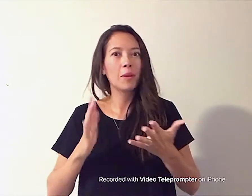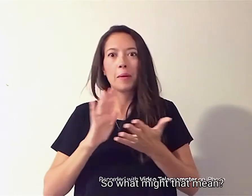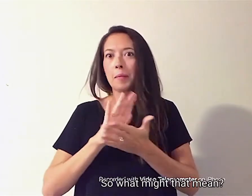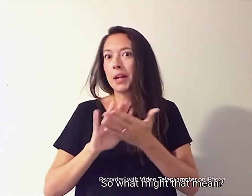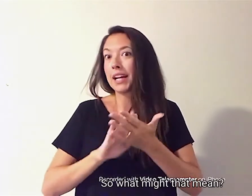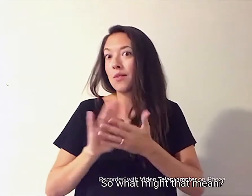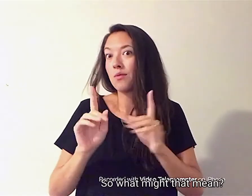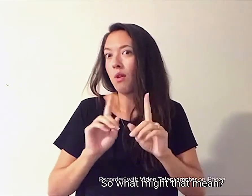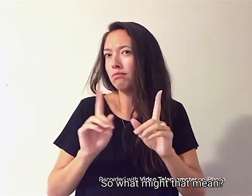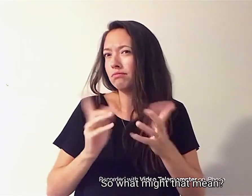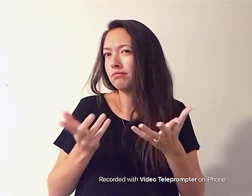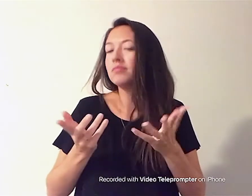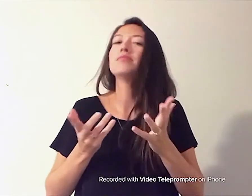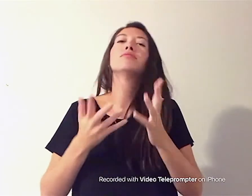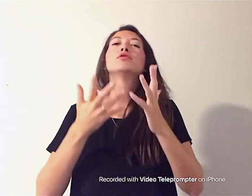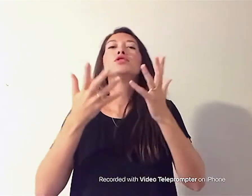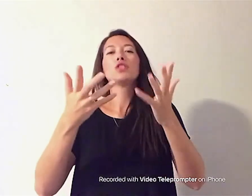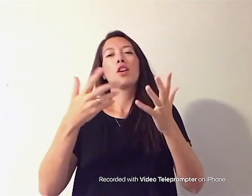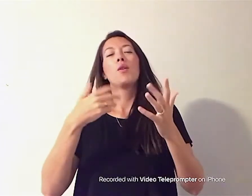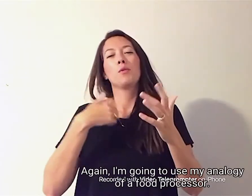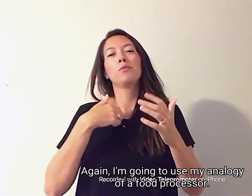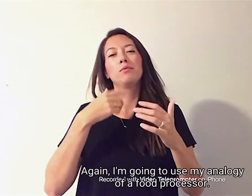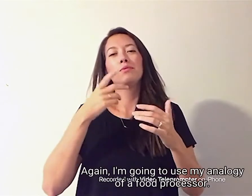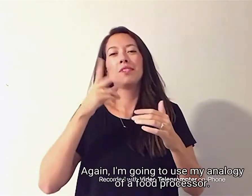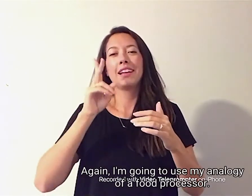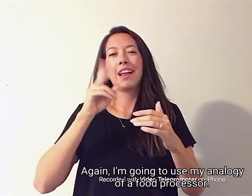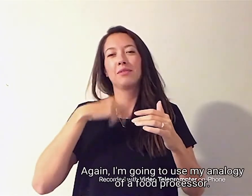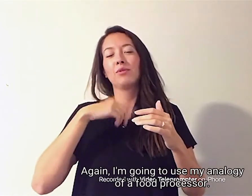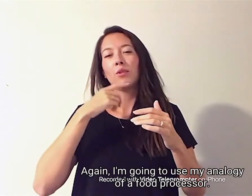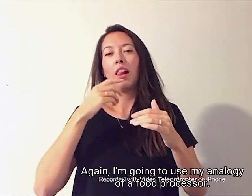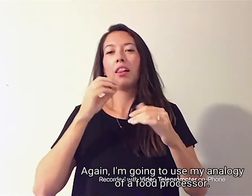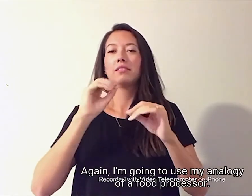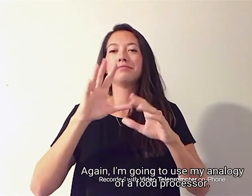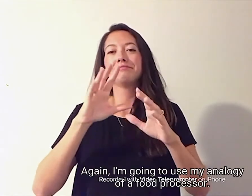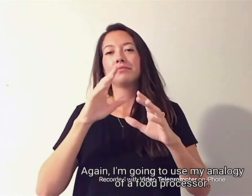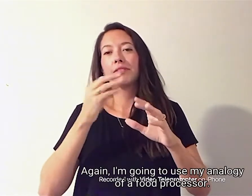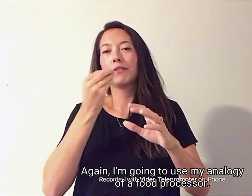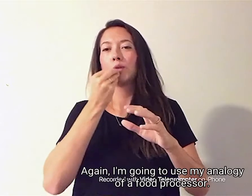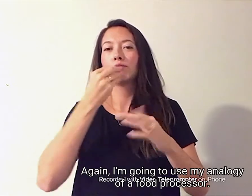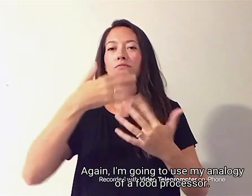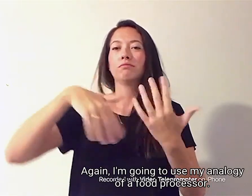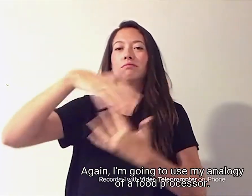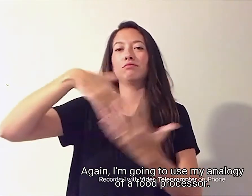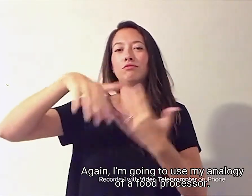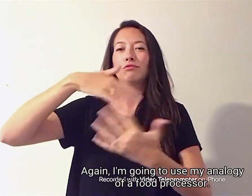So what might that mean? Again, I'm going to use my analogy of a food processor.